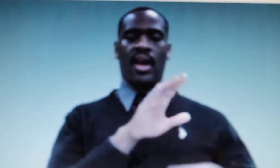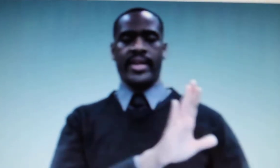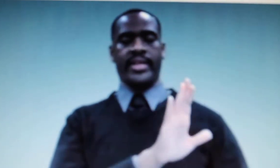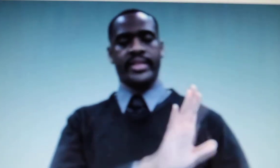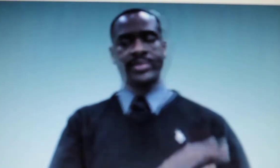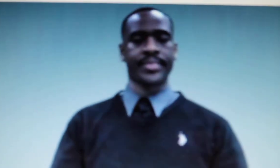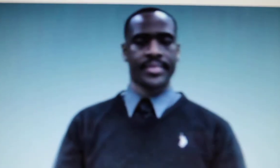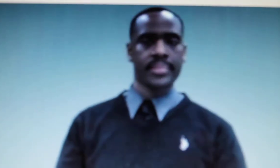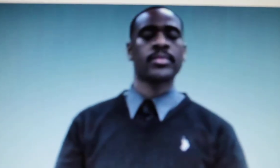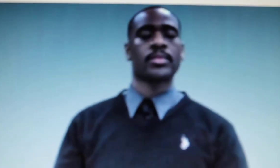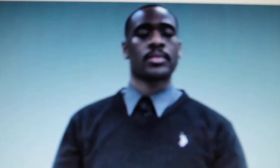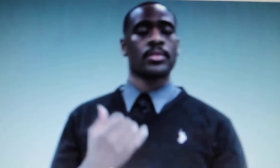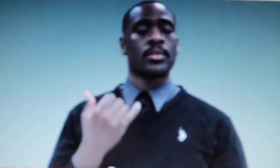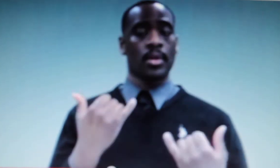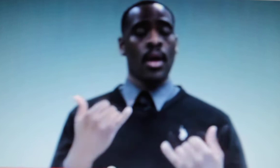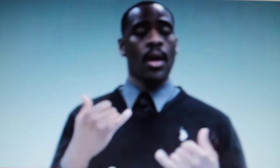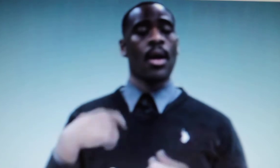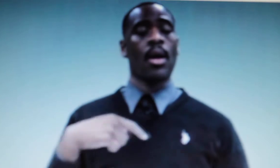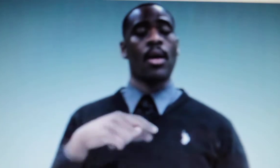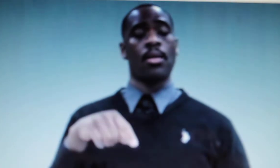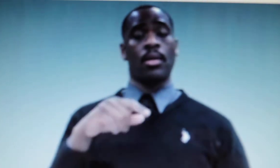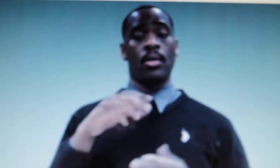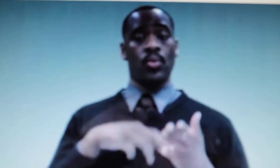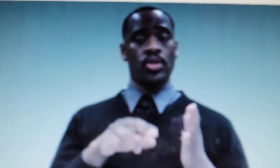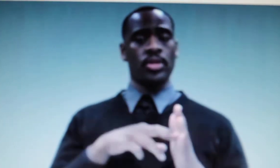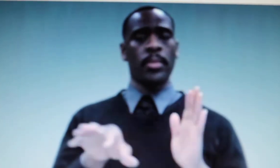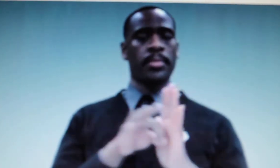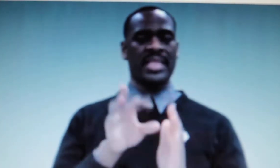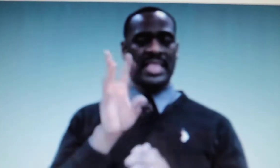residential schools, they were grouped together and created their own signs.